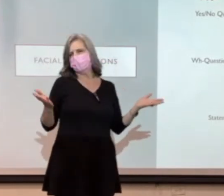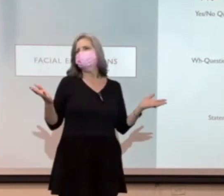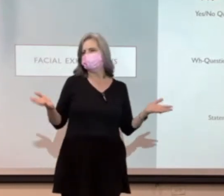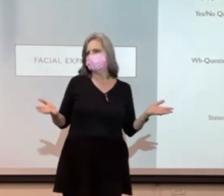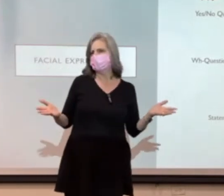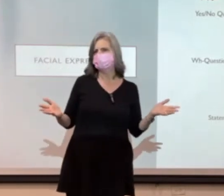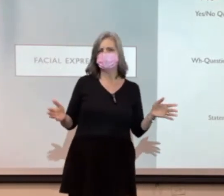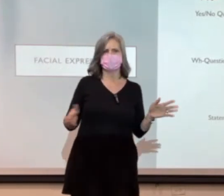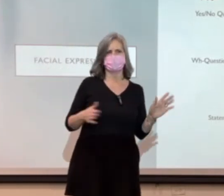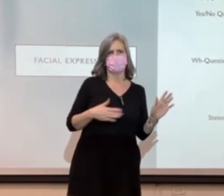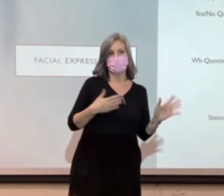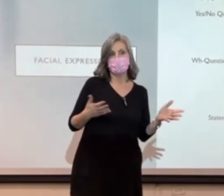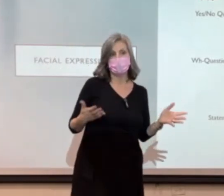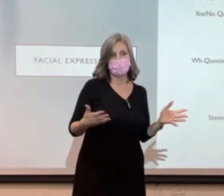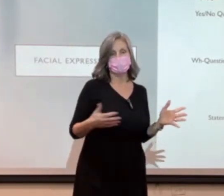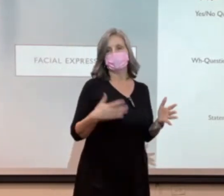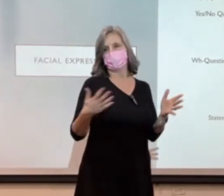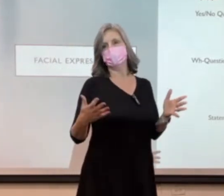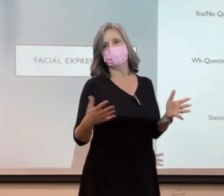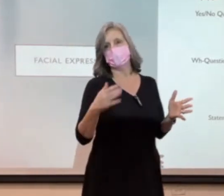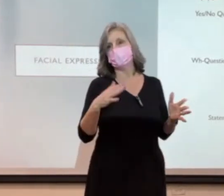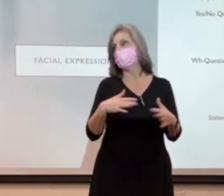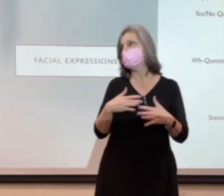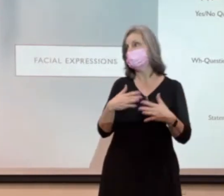gender fluid, which is another thing that was very interesting because now his big